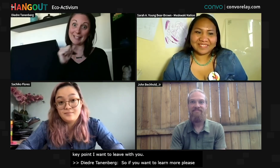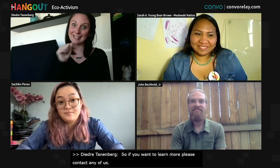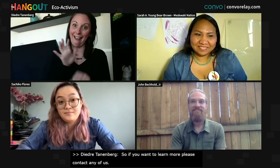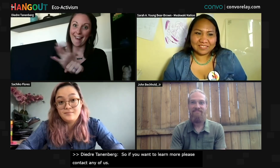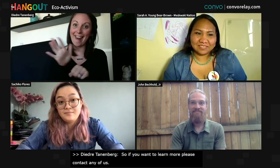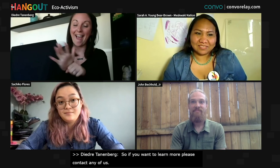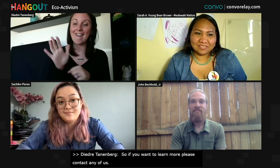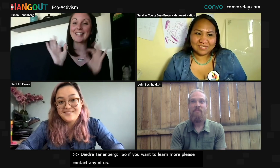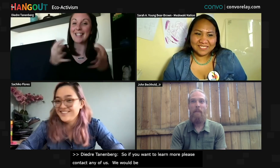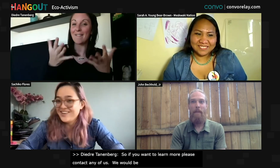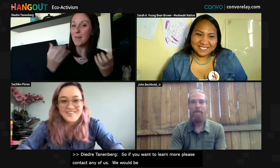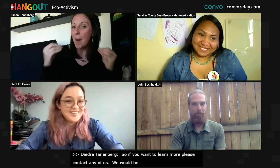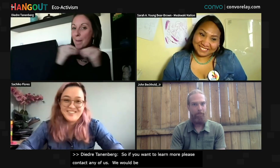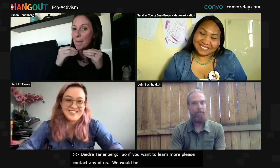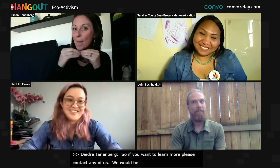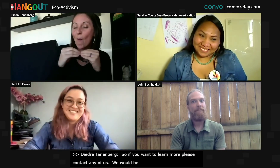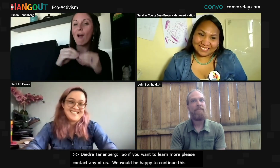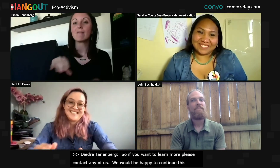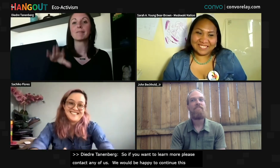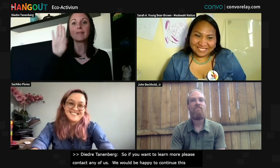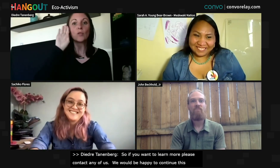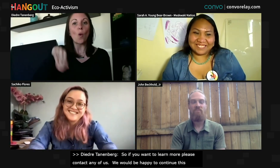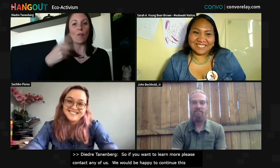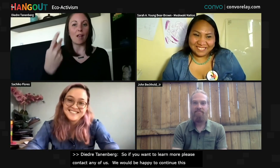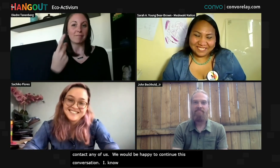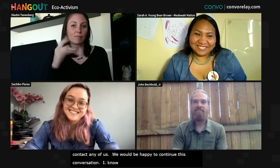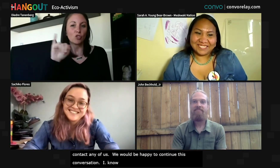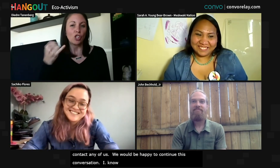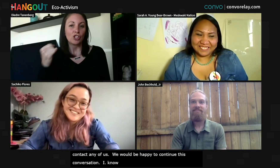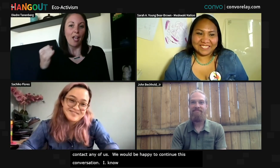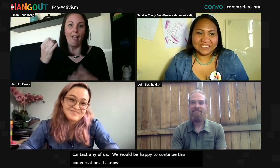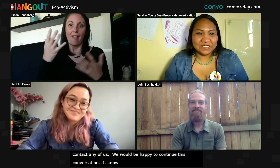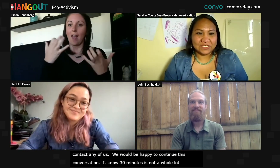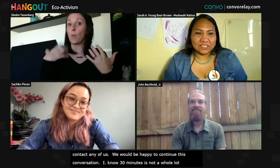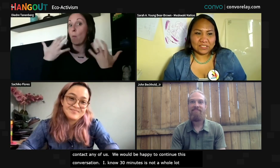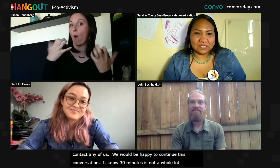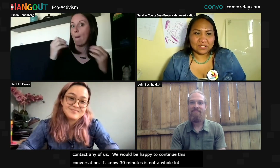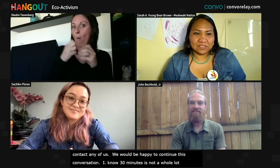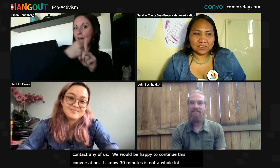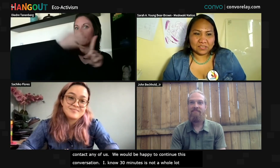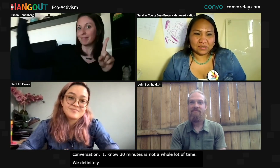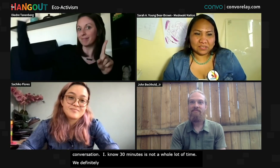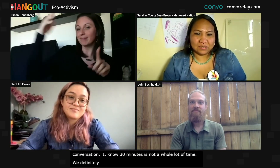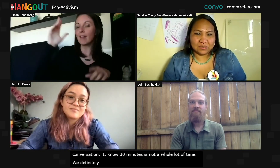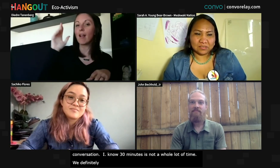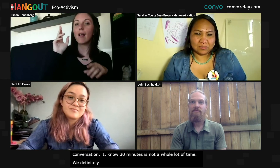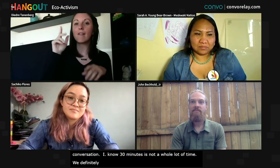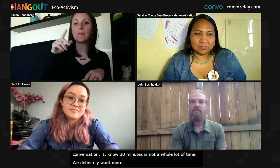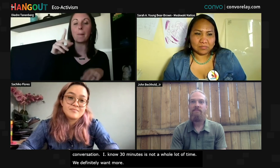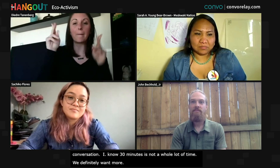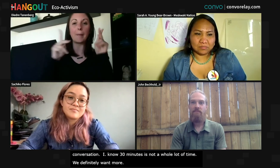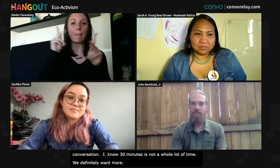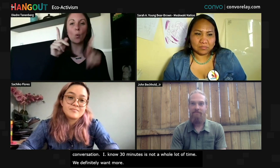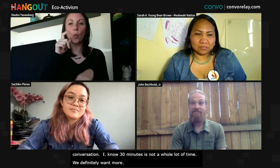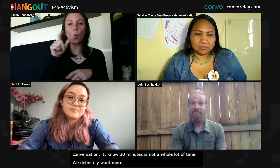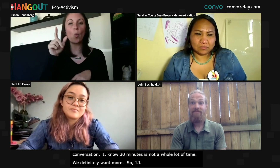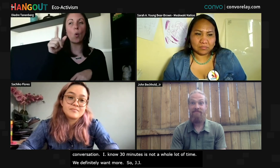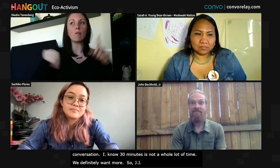continue this conversation. I know 30 minutes is not a whole lot of time. We definitely want more. So JJ, if you want to expand more